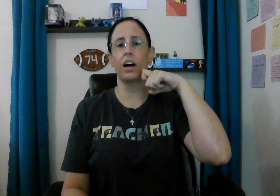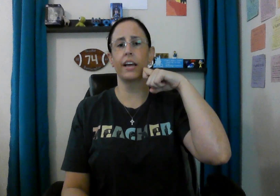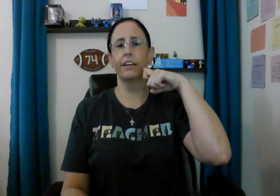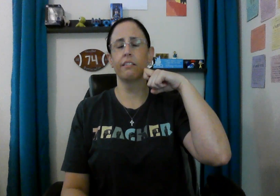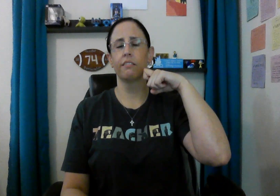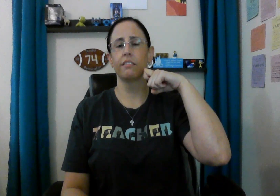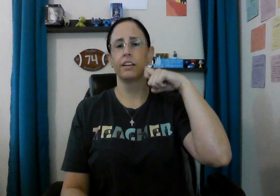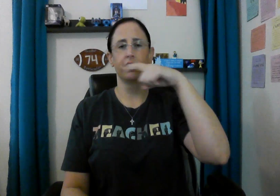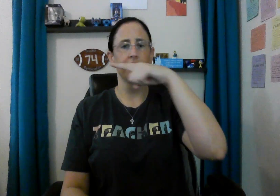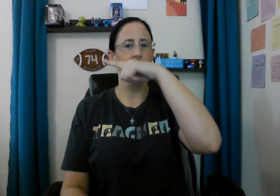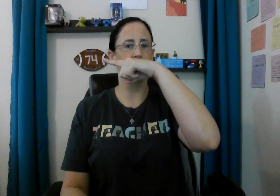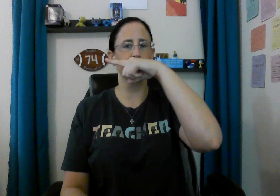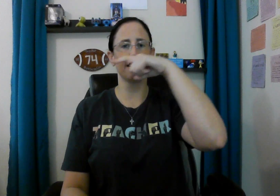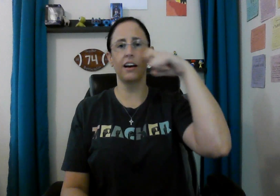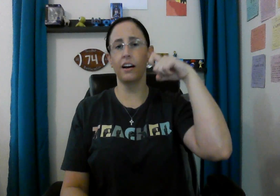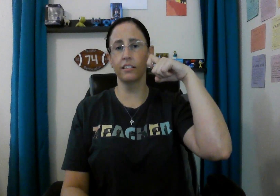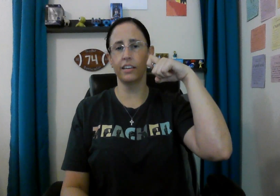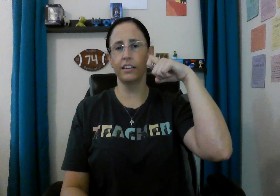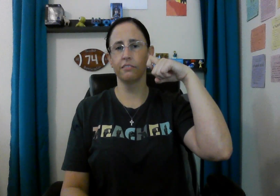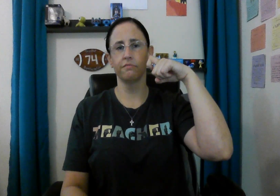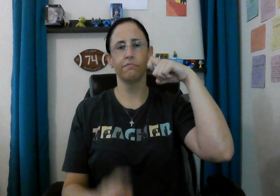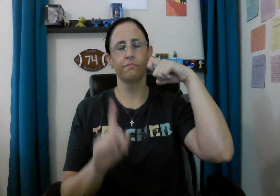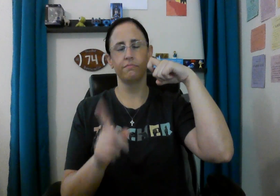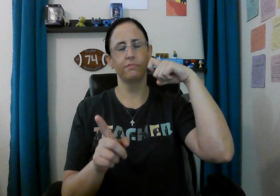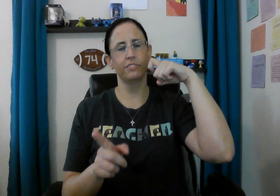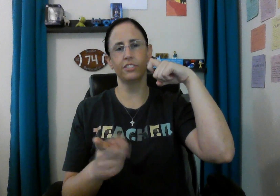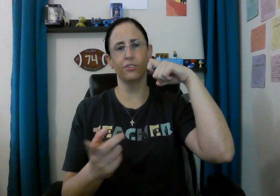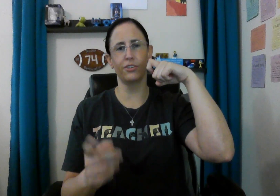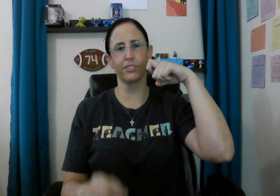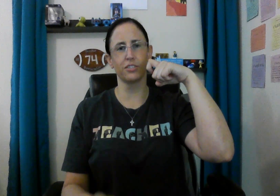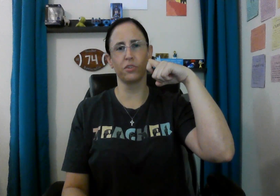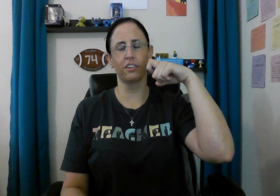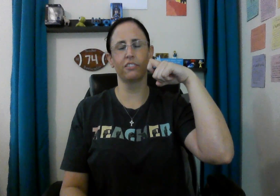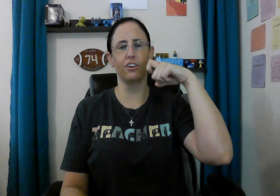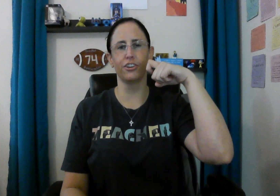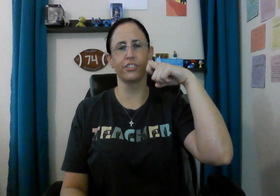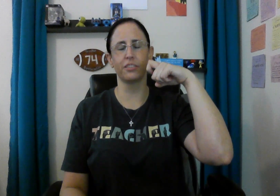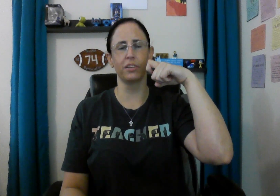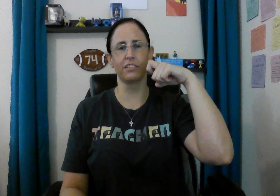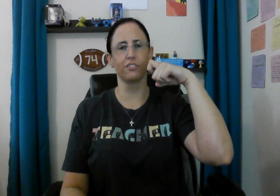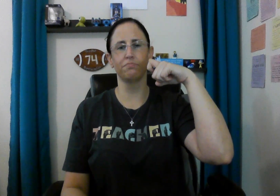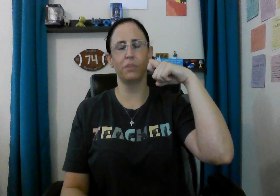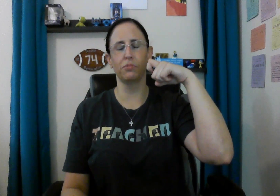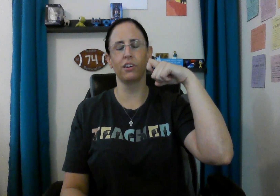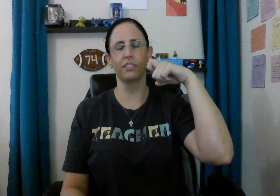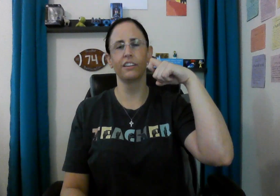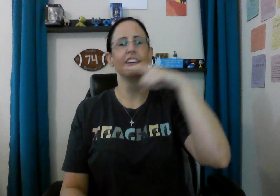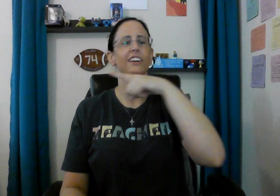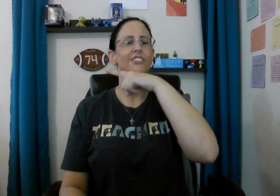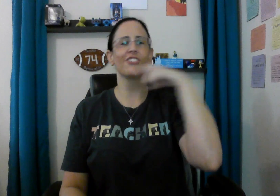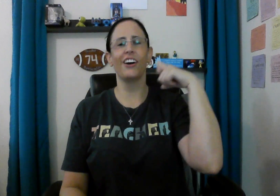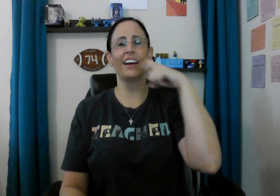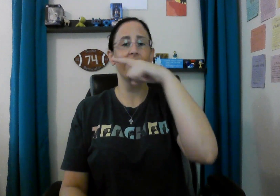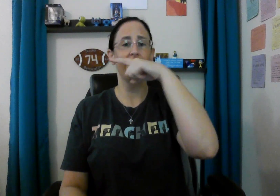dry. This is ugly. Don't use this one to call your siblings or people ugly. Dry,